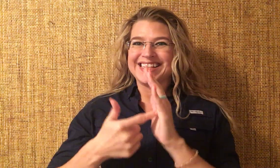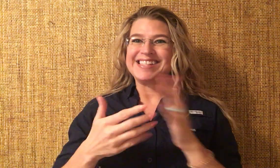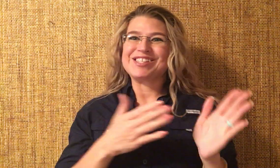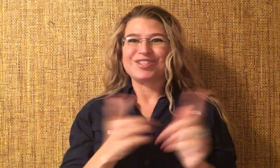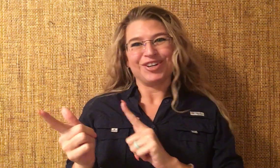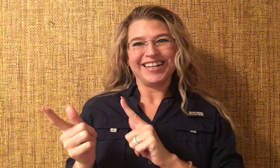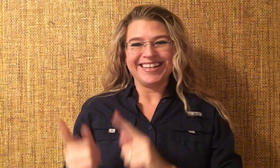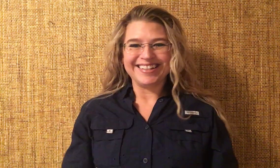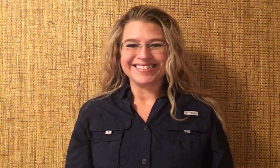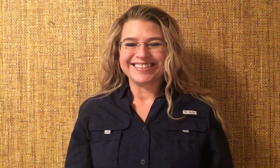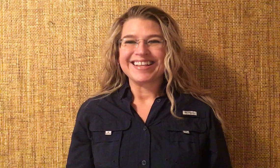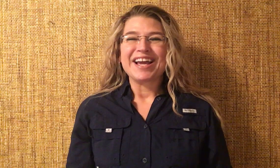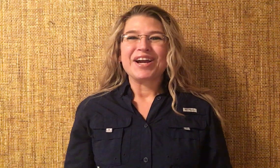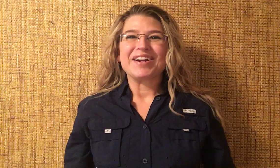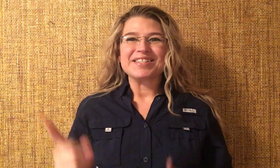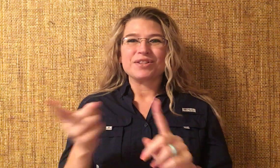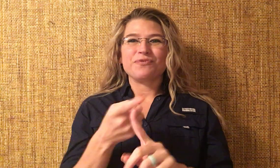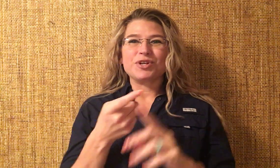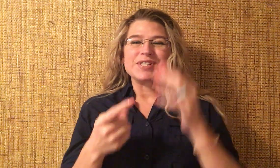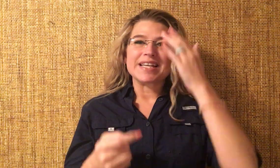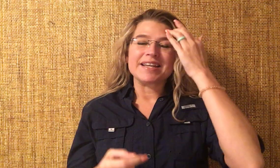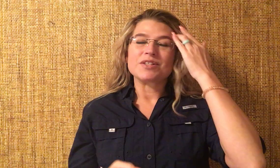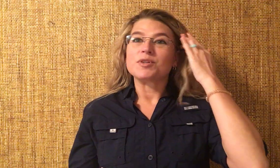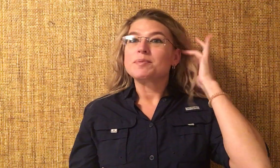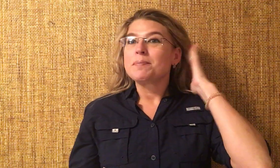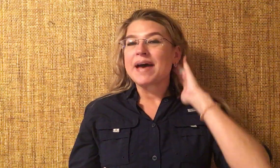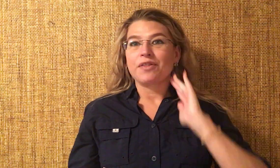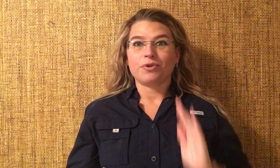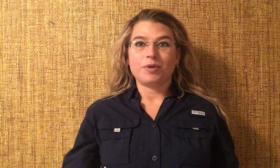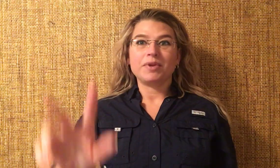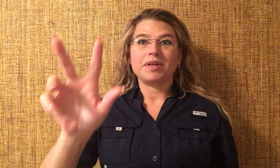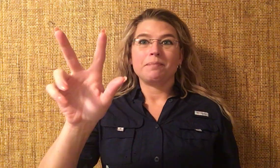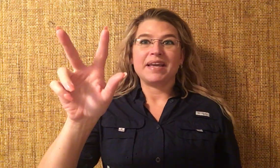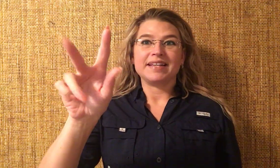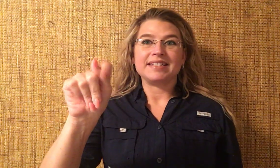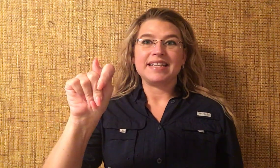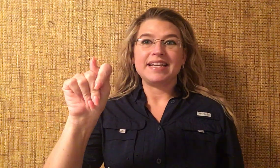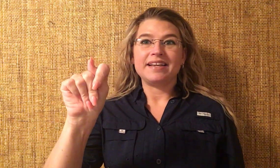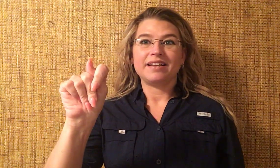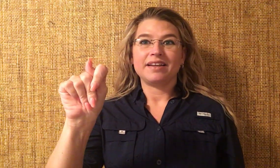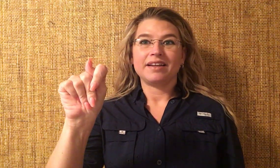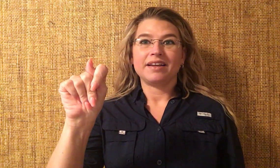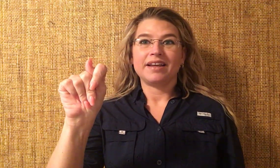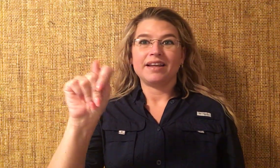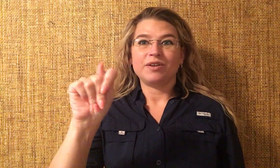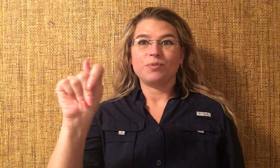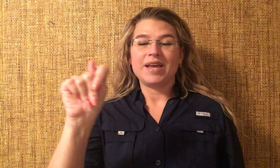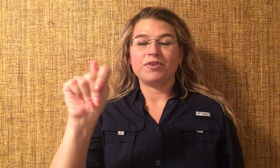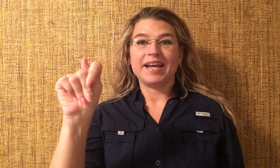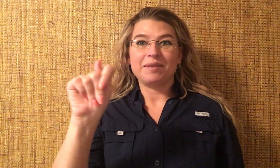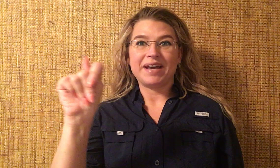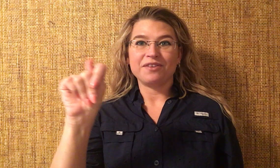get started. Alright, so the first sign is going to be bathroom. Make a T and wave your hand back and